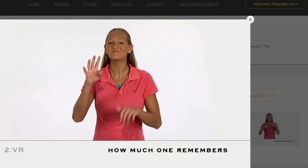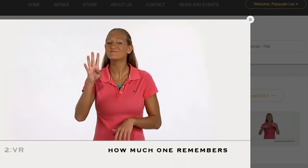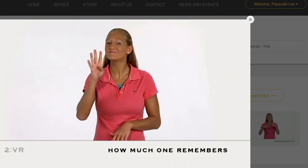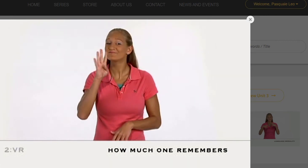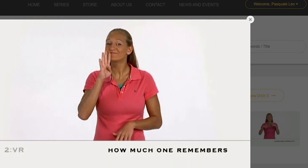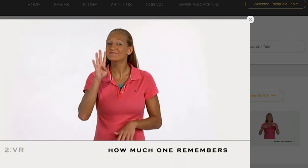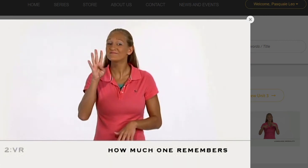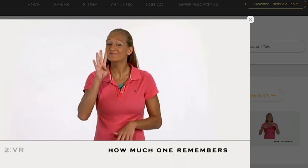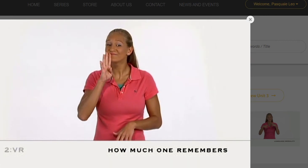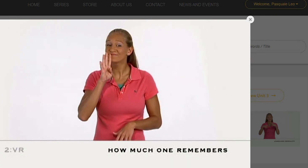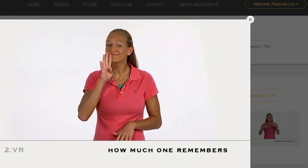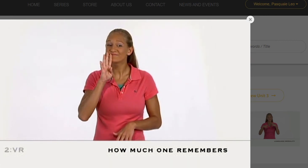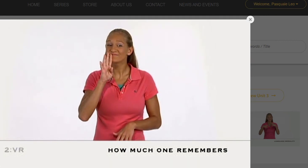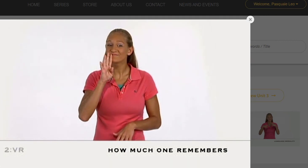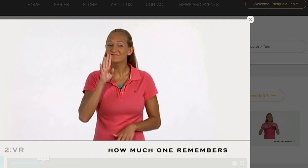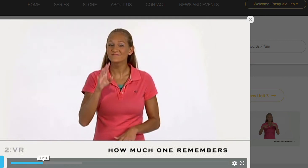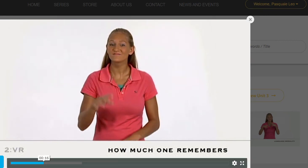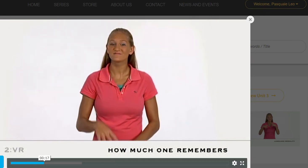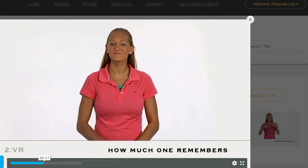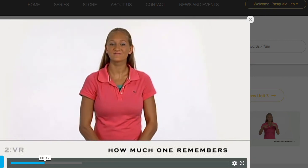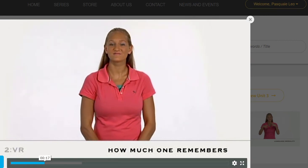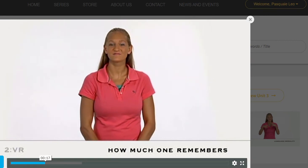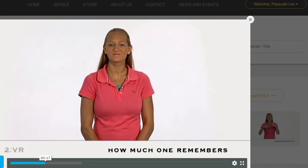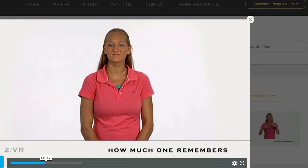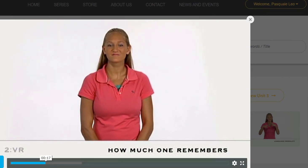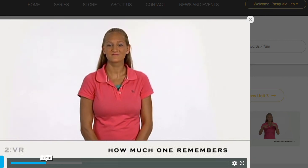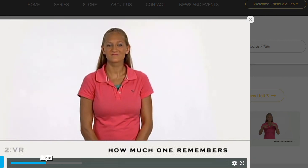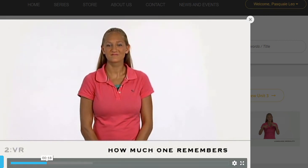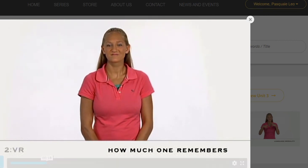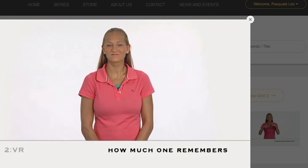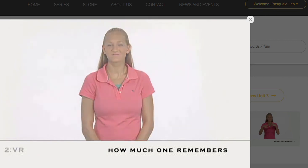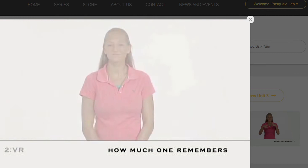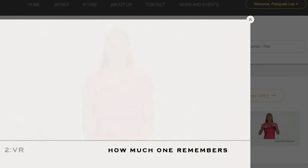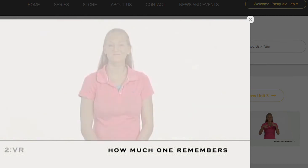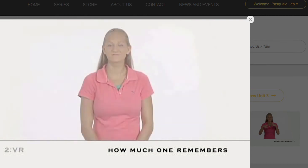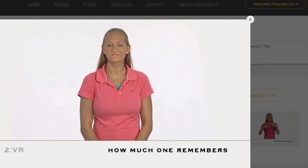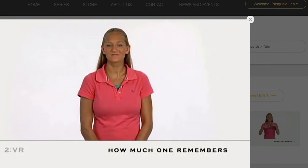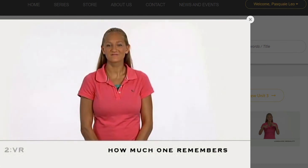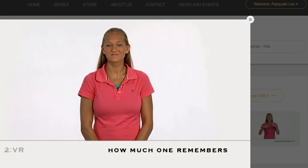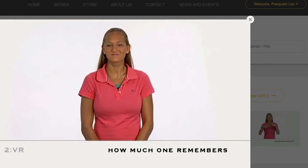Still speak. In other words, I learned it in high school and I still speak it.